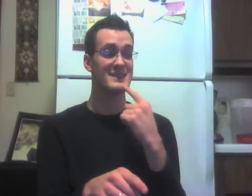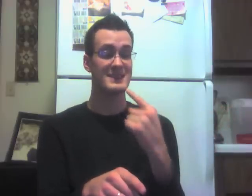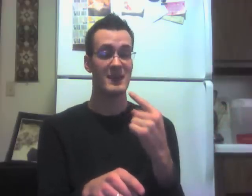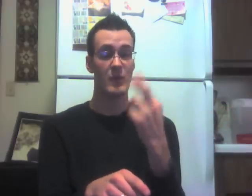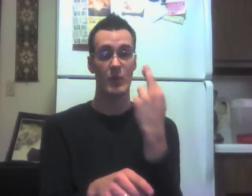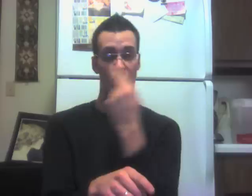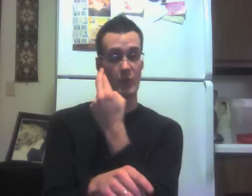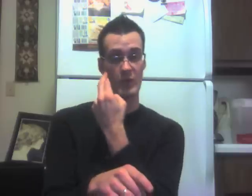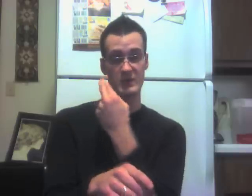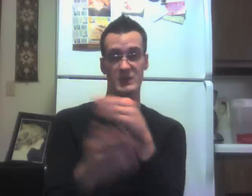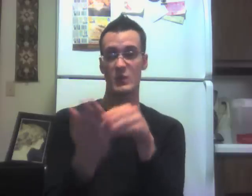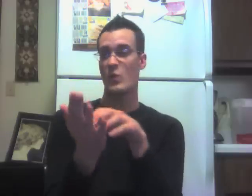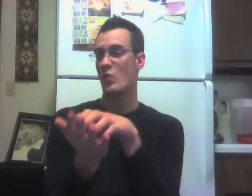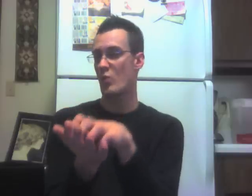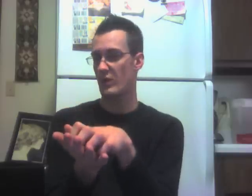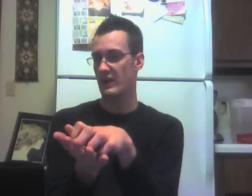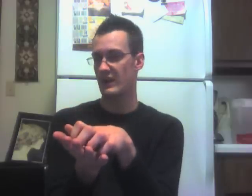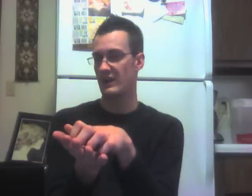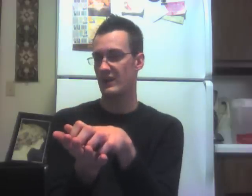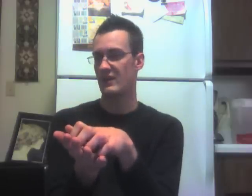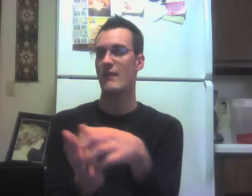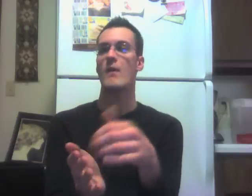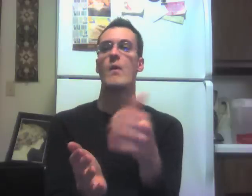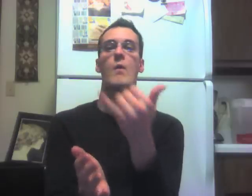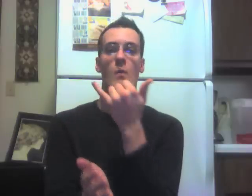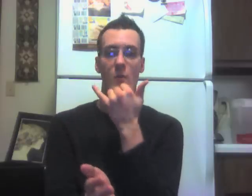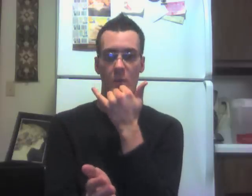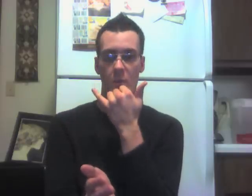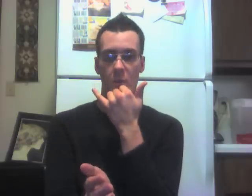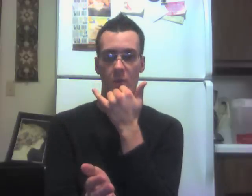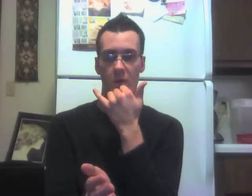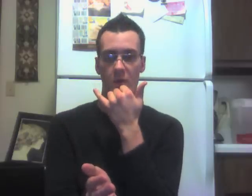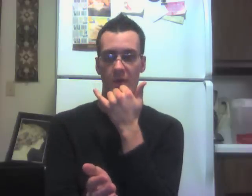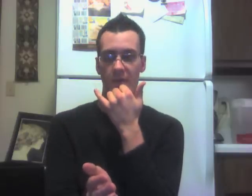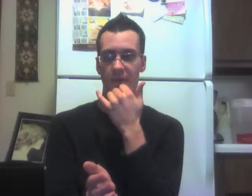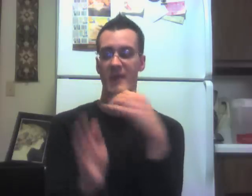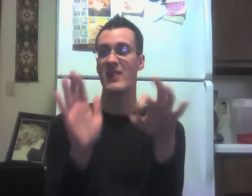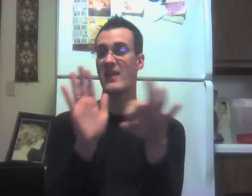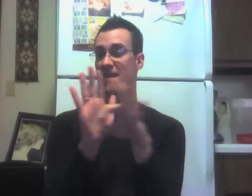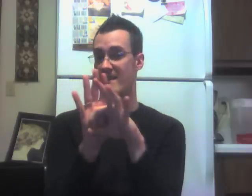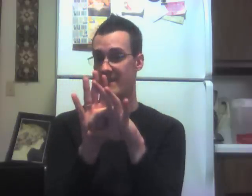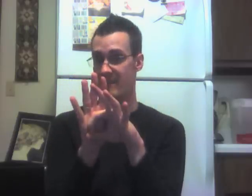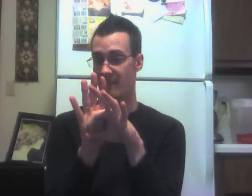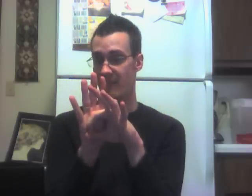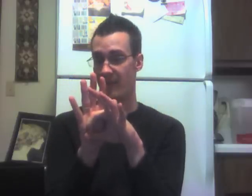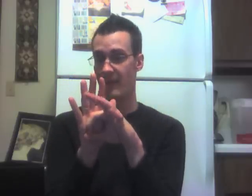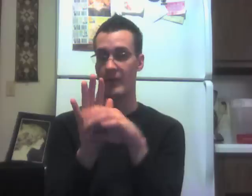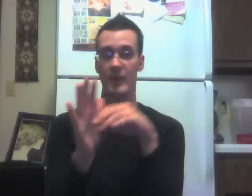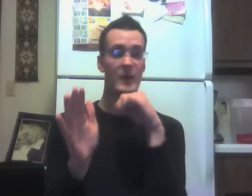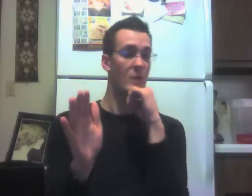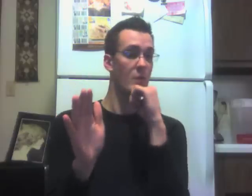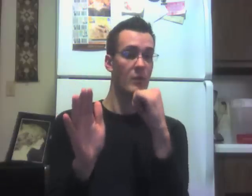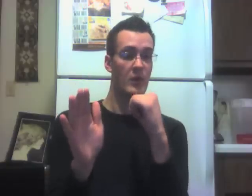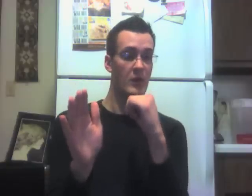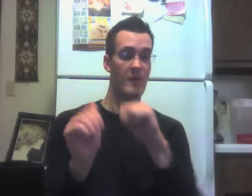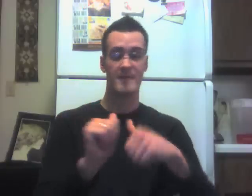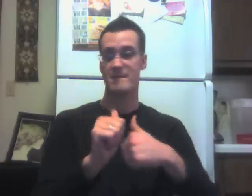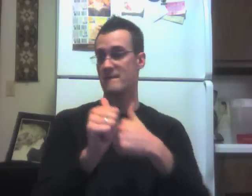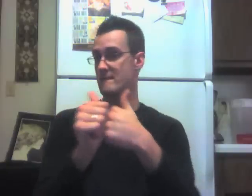failures occur because gardeners fail to follow the simple procedures just outlined. You need to have no fear